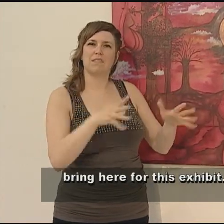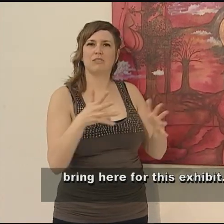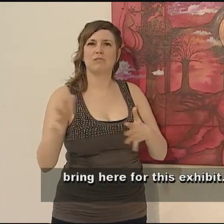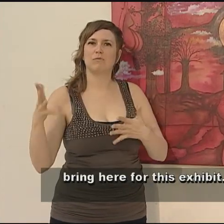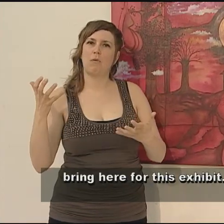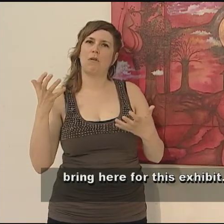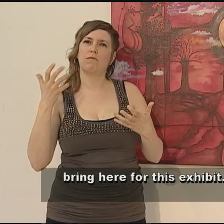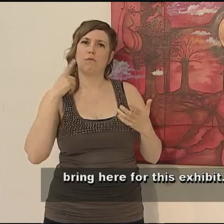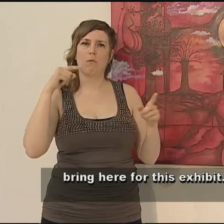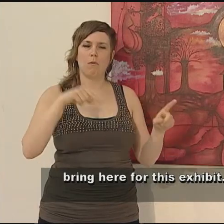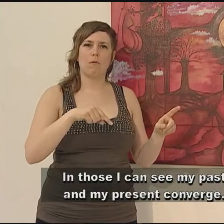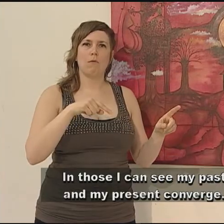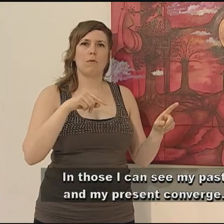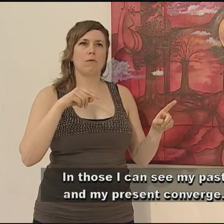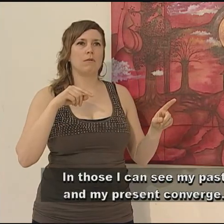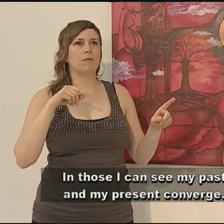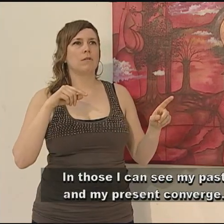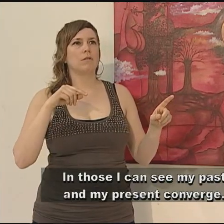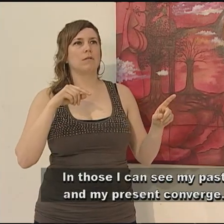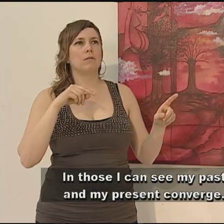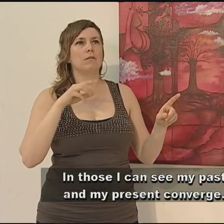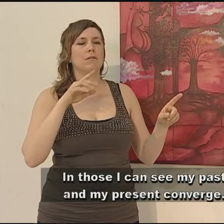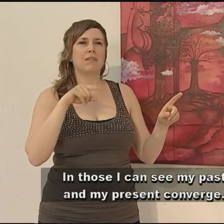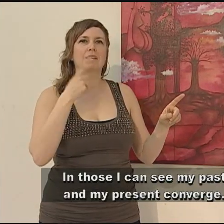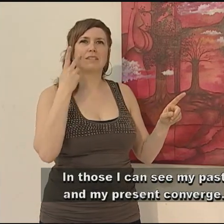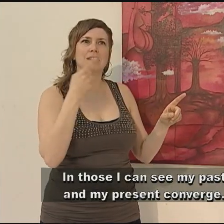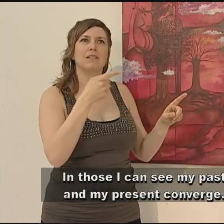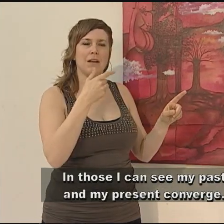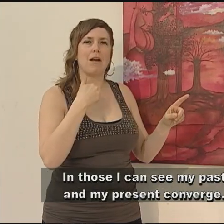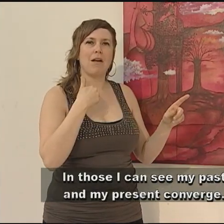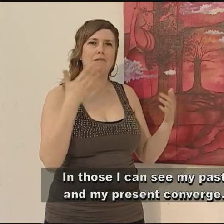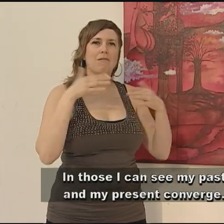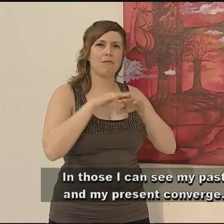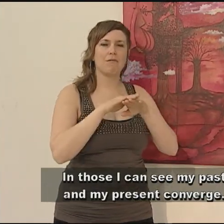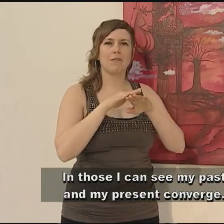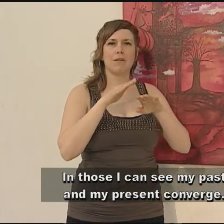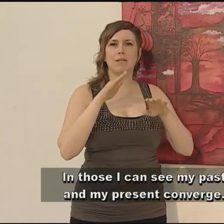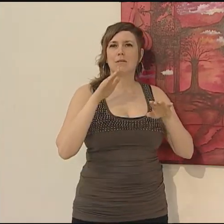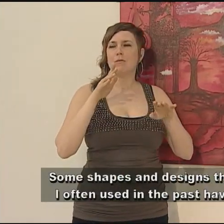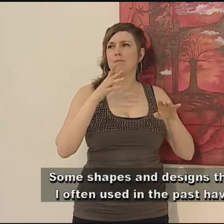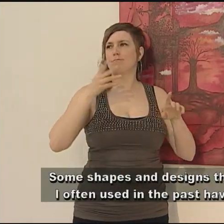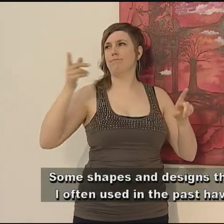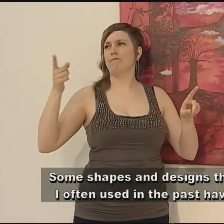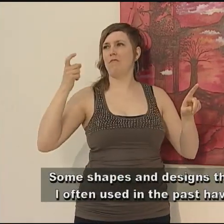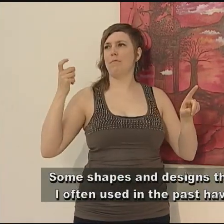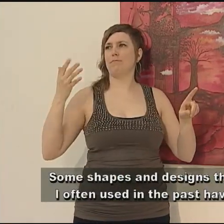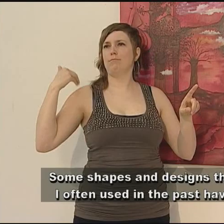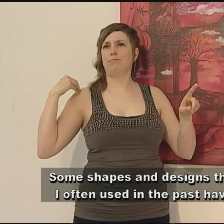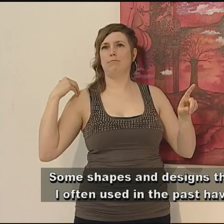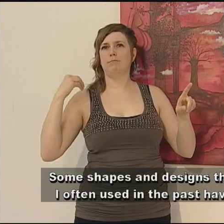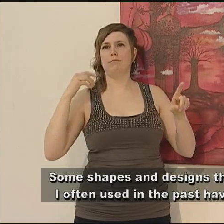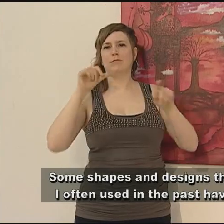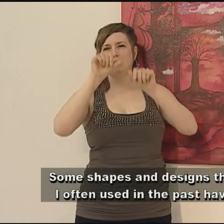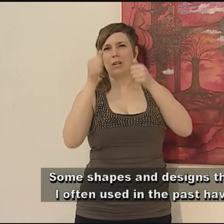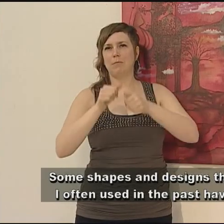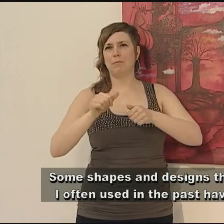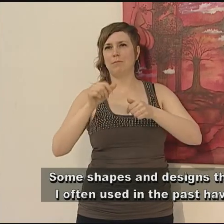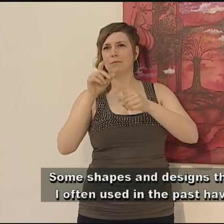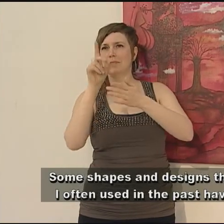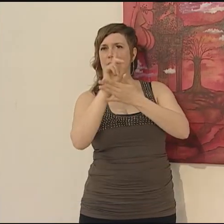to bring here for this exhibit. In those, I can see my past and my present converge. Some shapes and designs that I often used